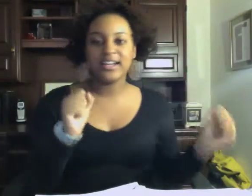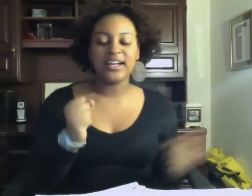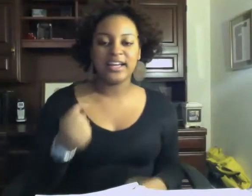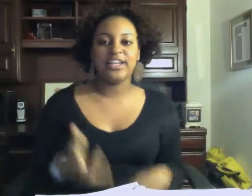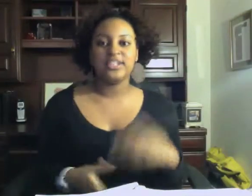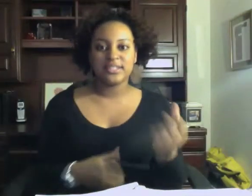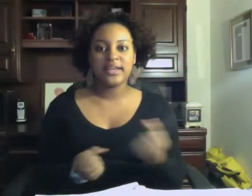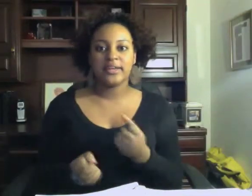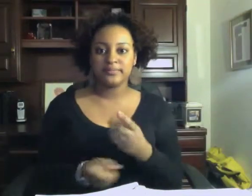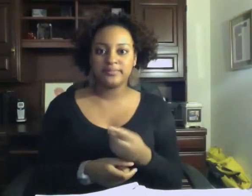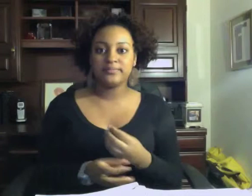da, and you're just like,